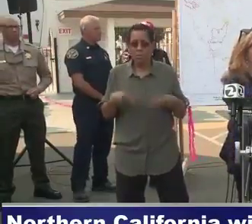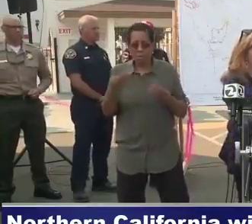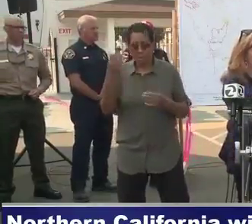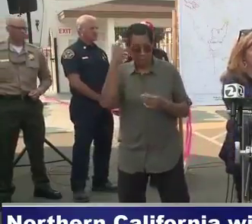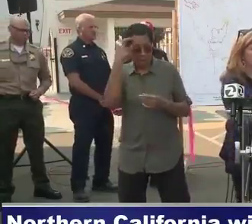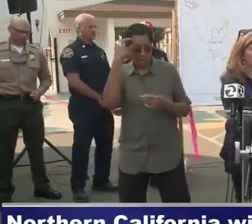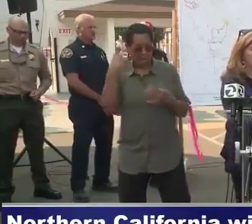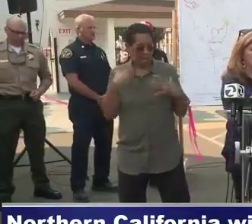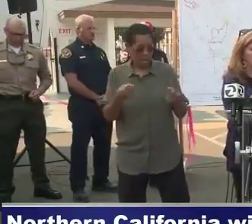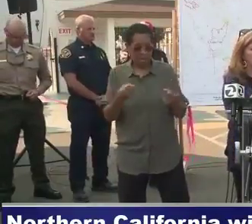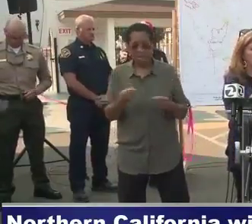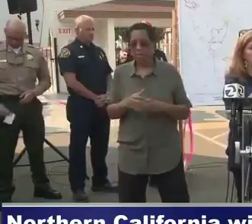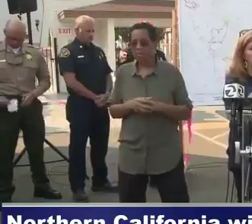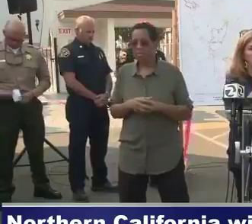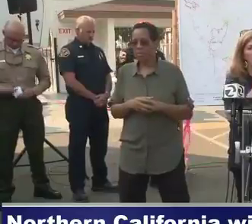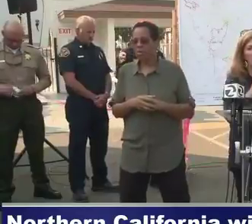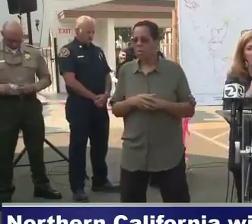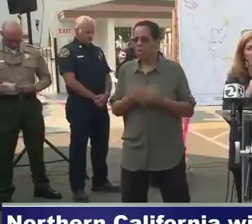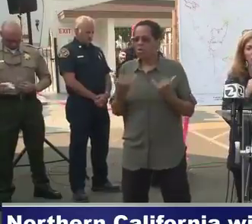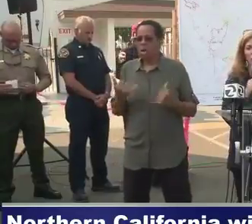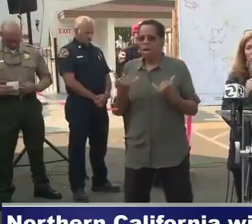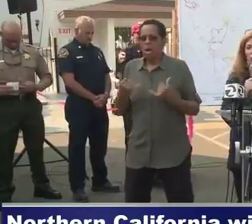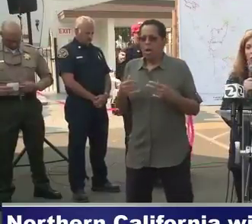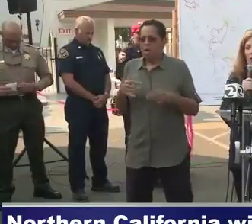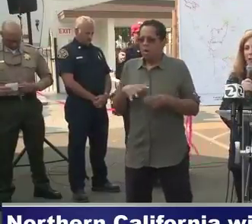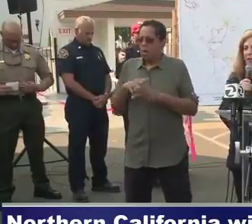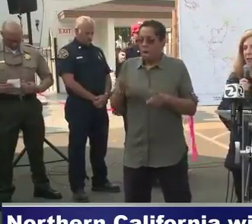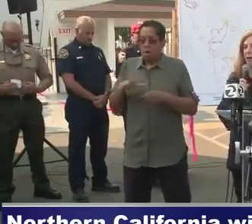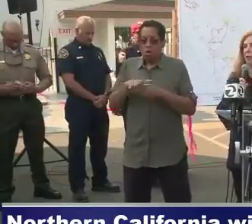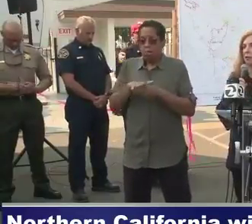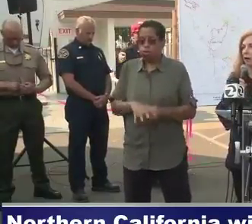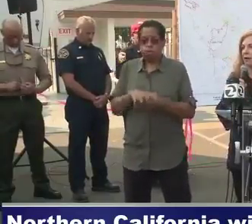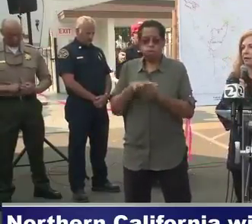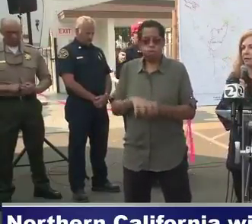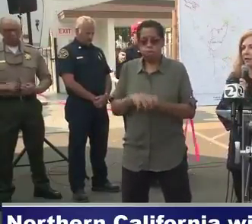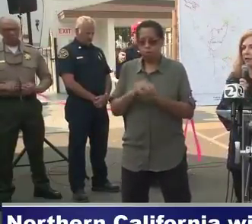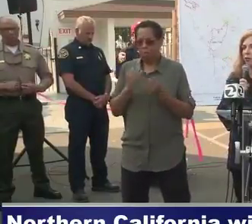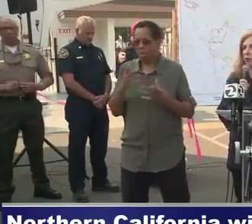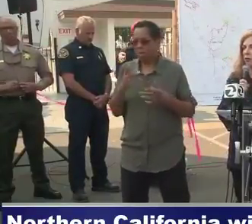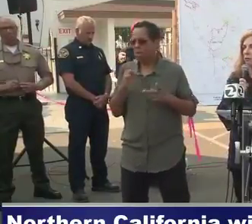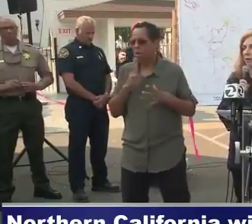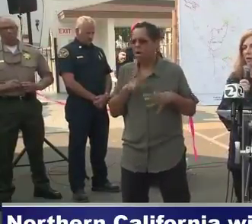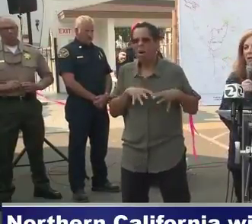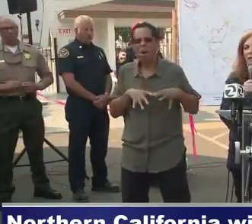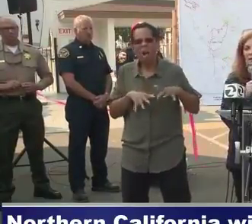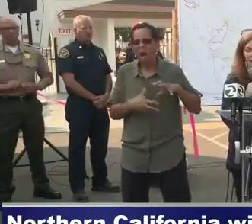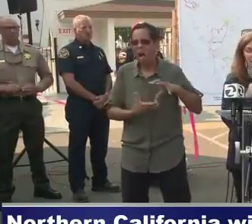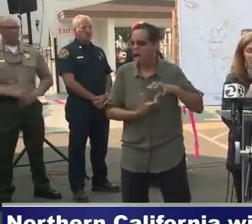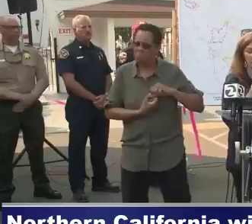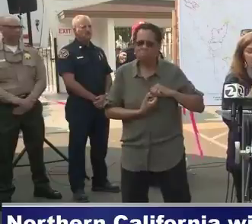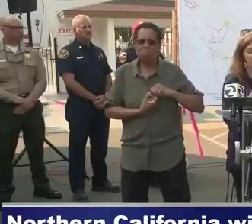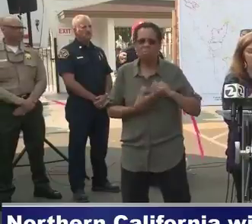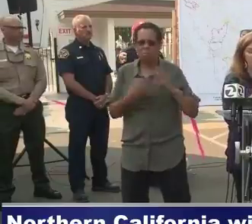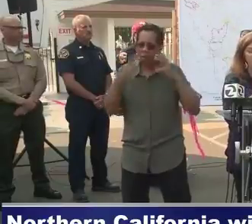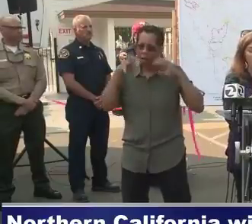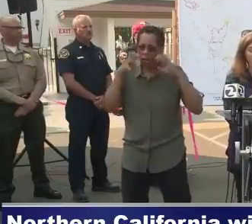stressful and taxing times, and people have gone through a tremendous amount of loss, and grief is beginning to set